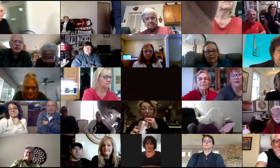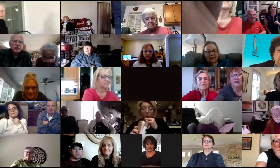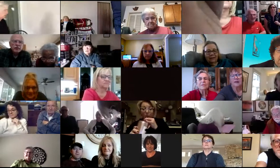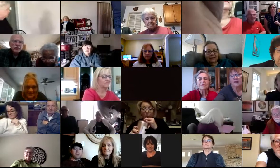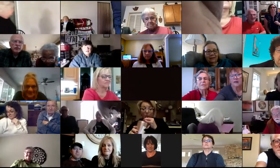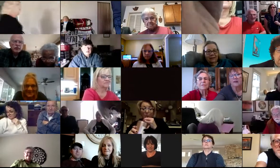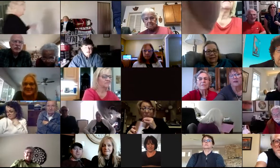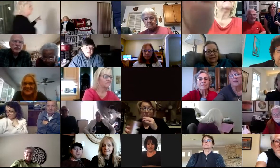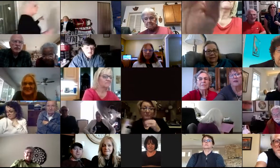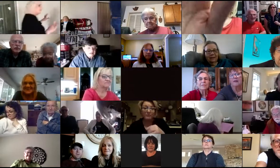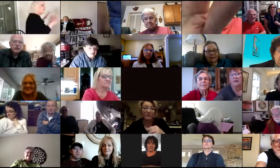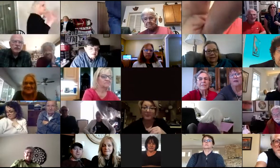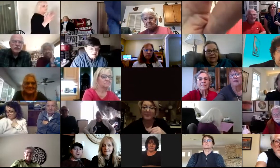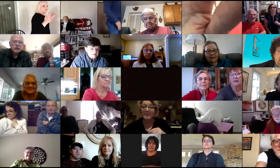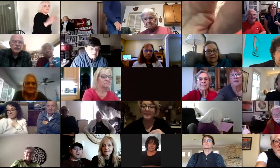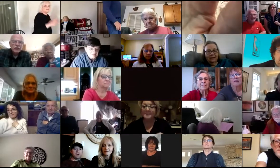sec.